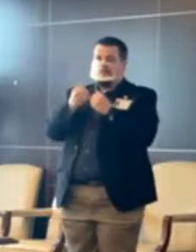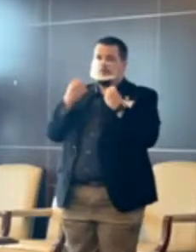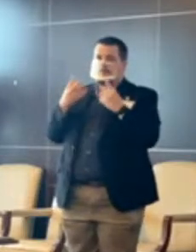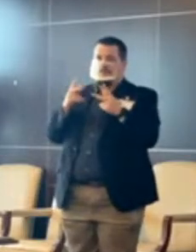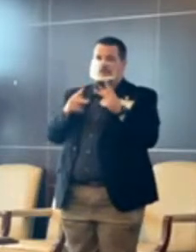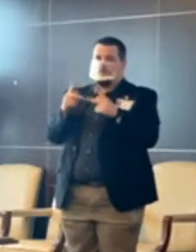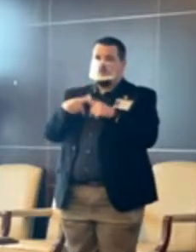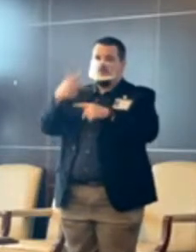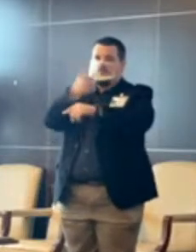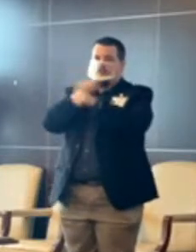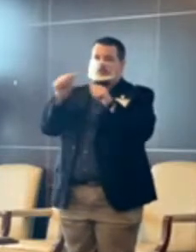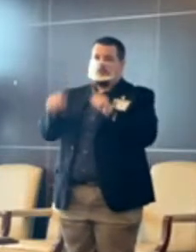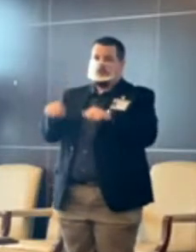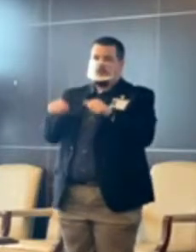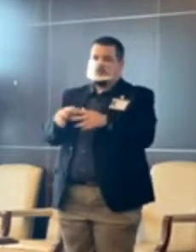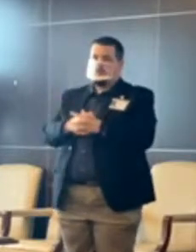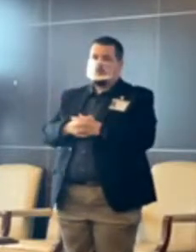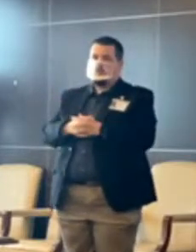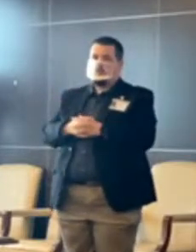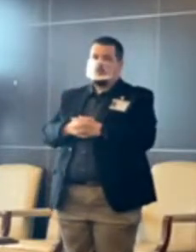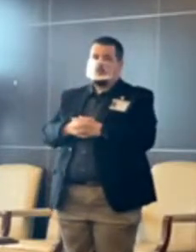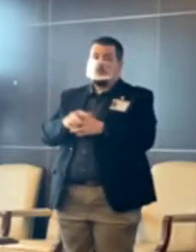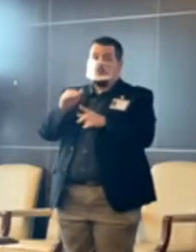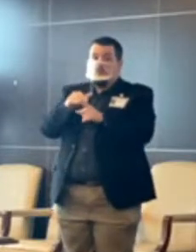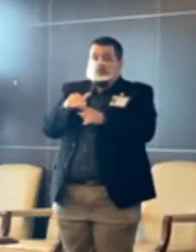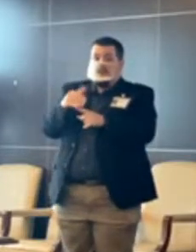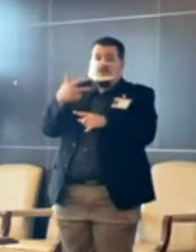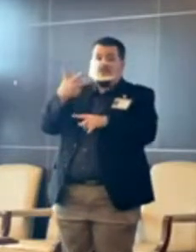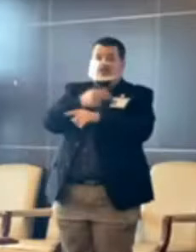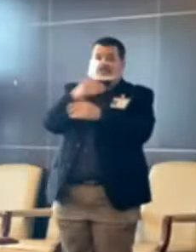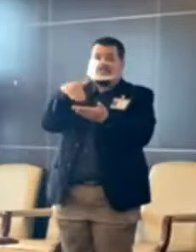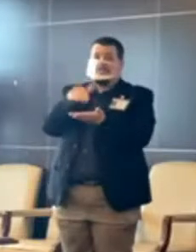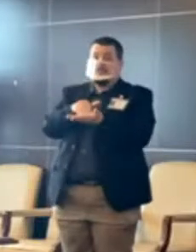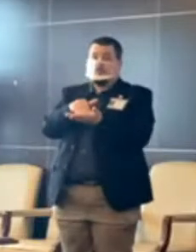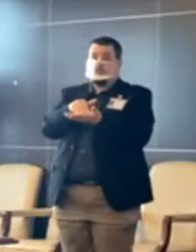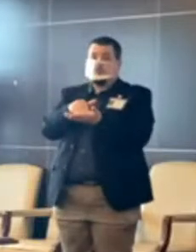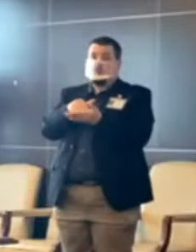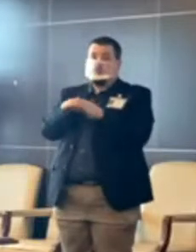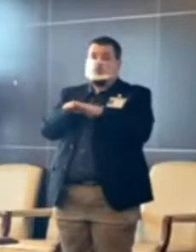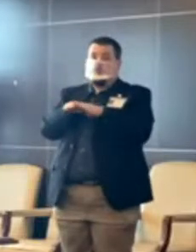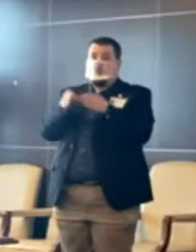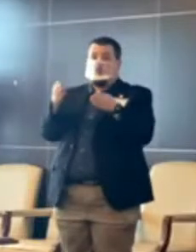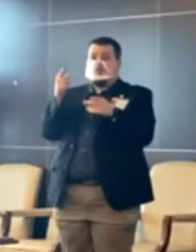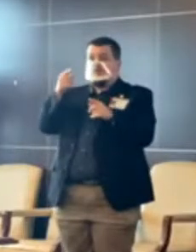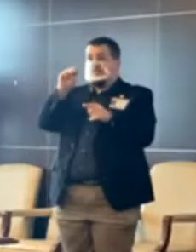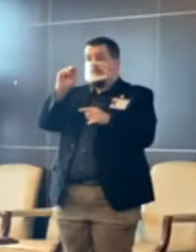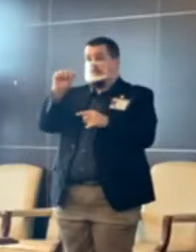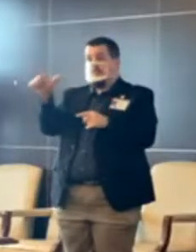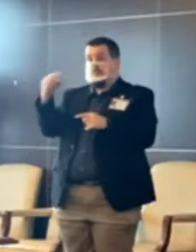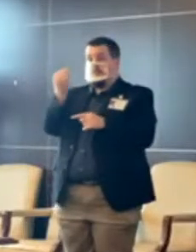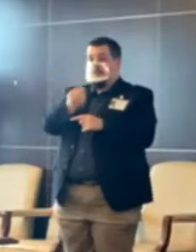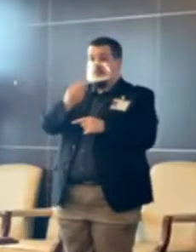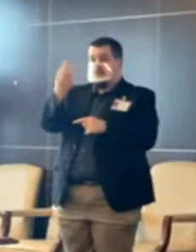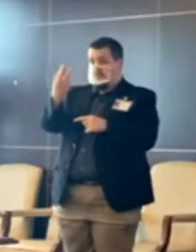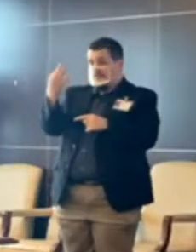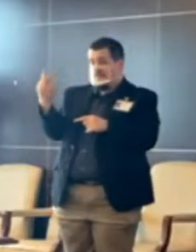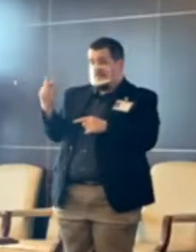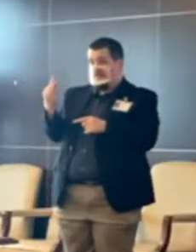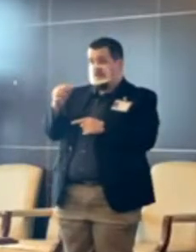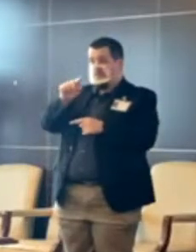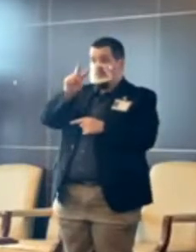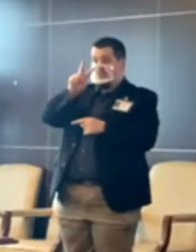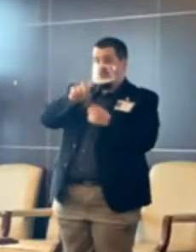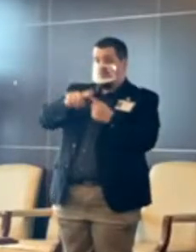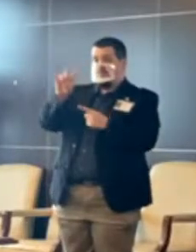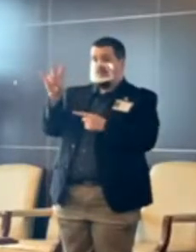people vaccinated as possible. As a reminder, our vaccine centers is open at the mall Monday, Wednesday, and Friday from 2